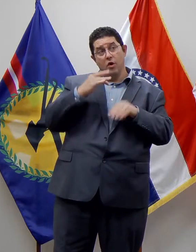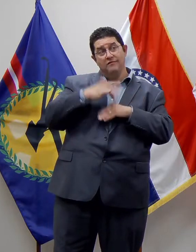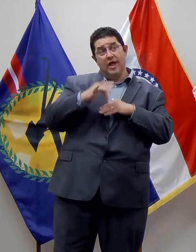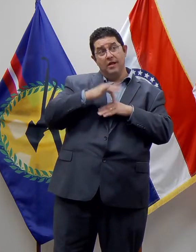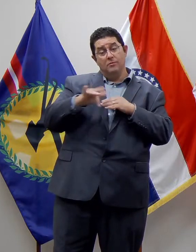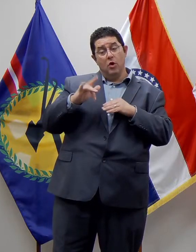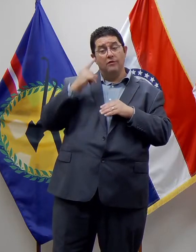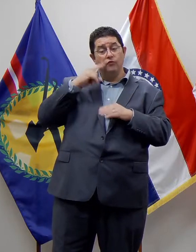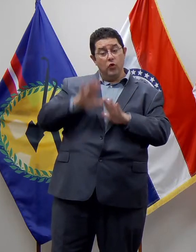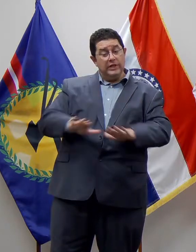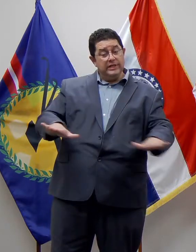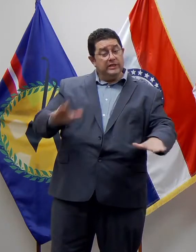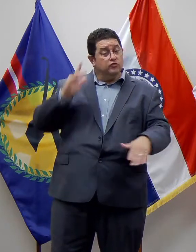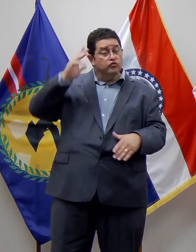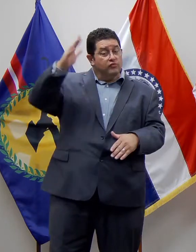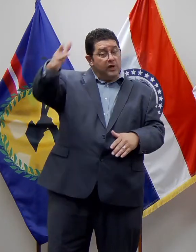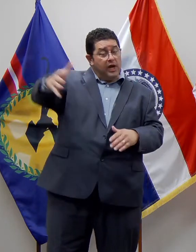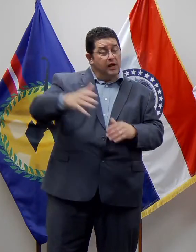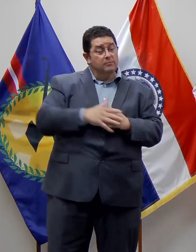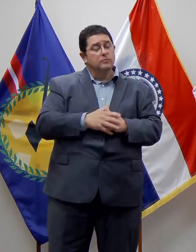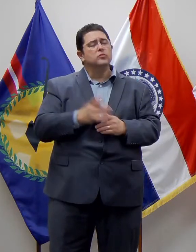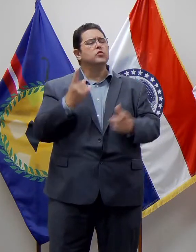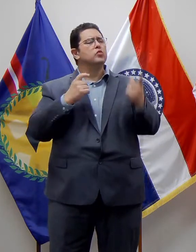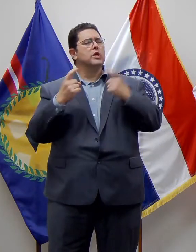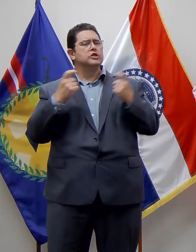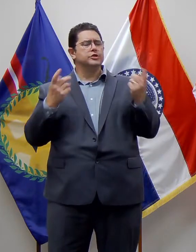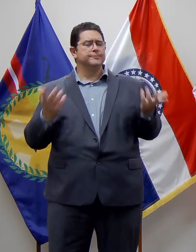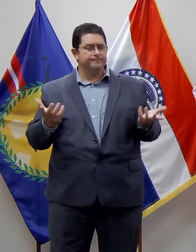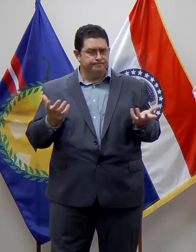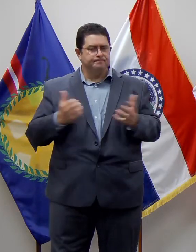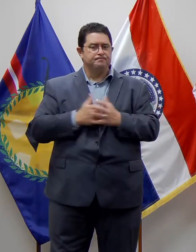over time? So the question is about